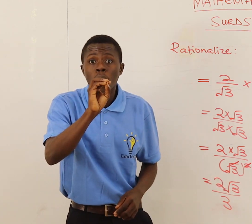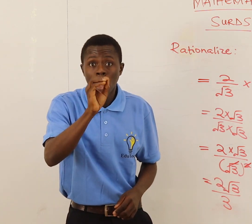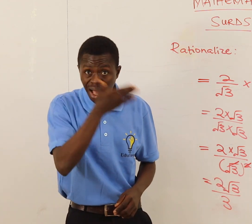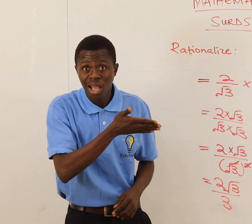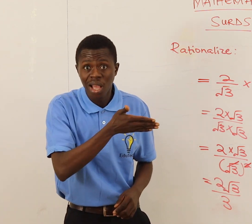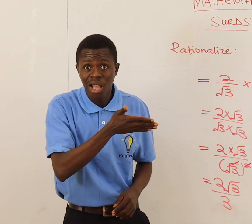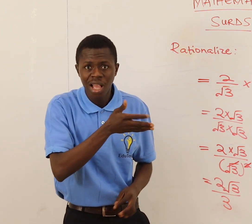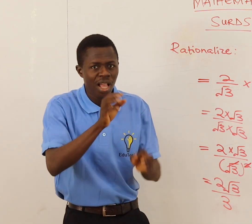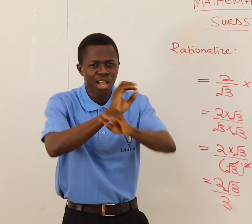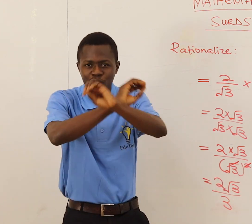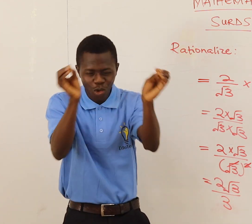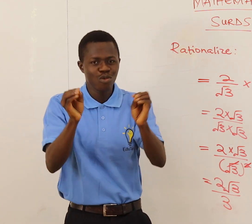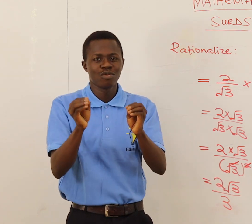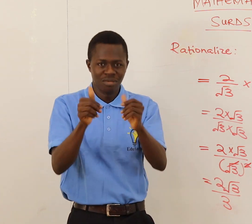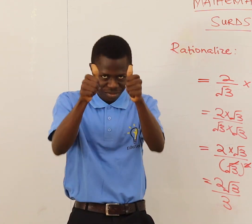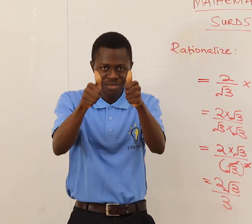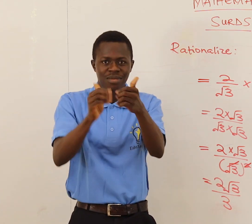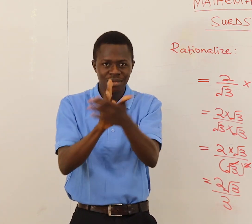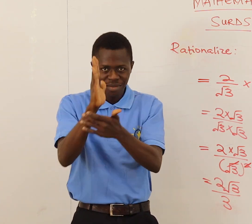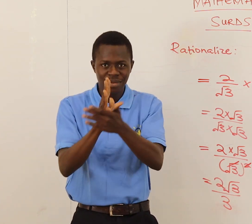Then divided by 3.